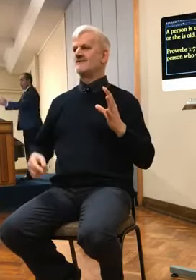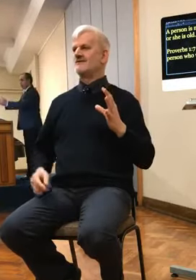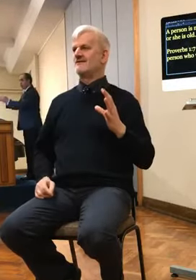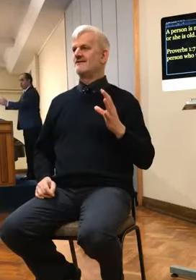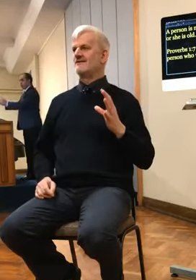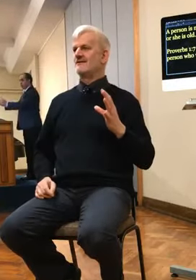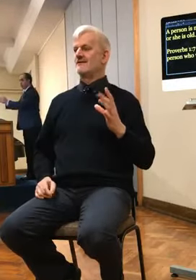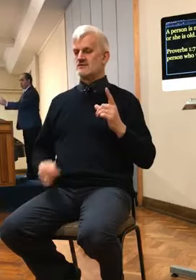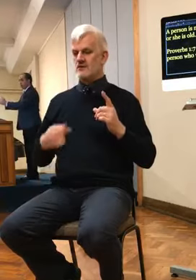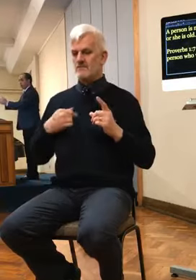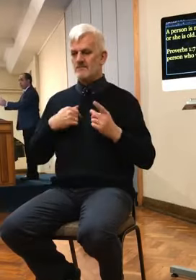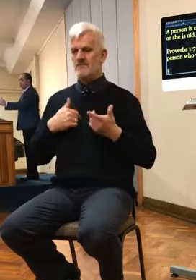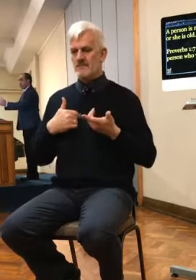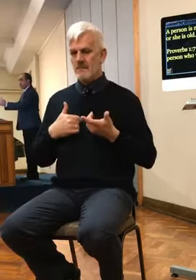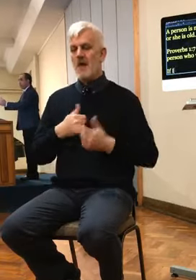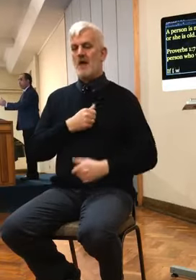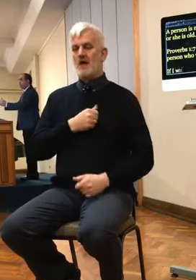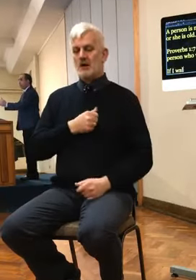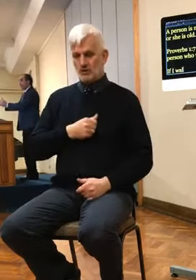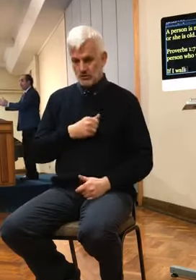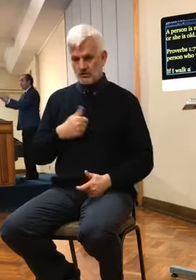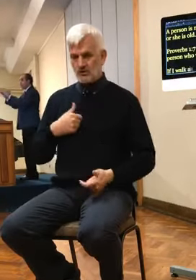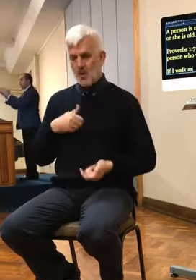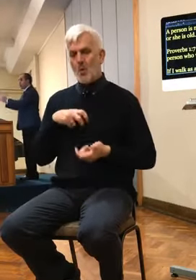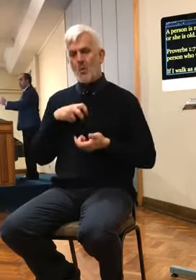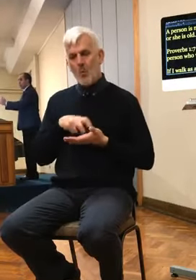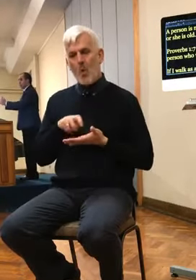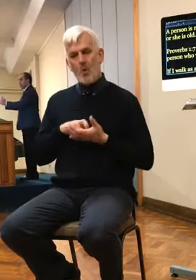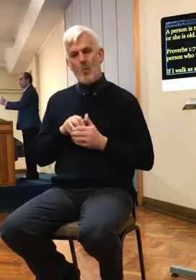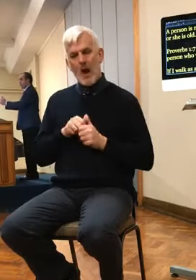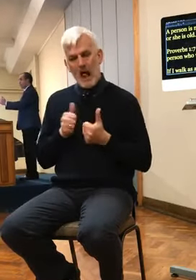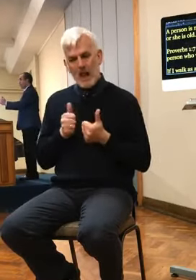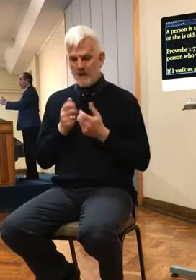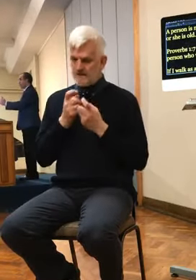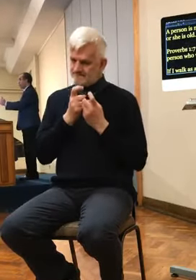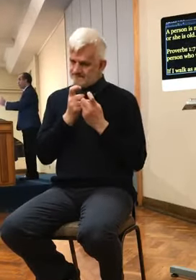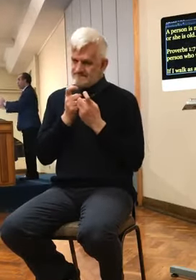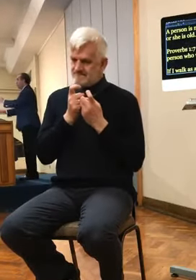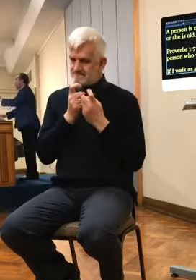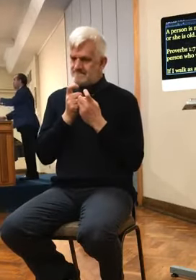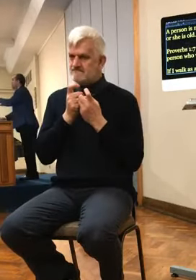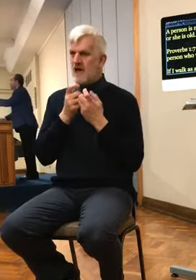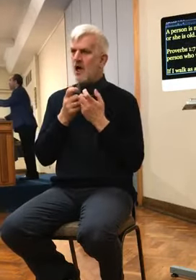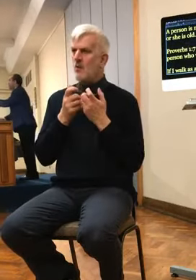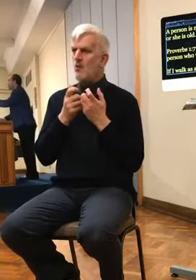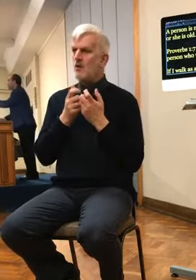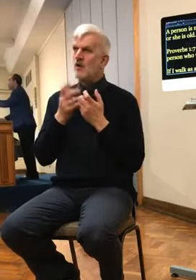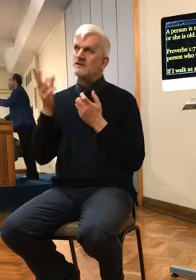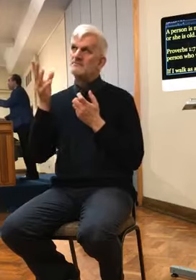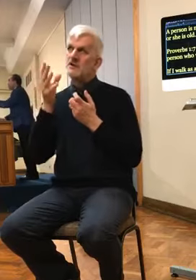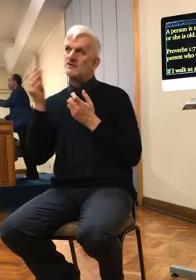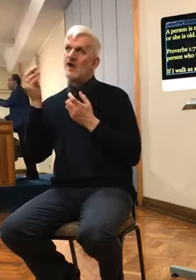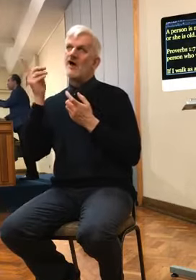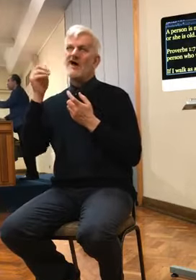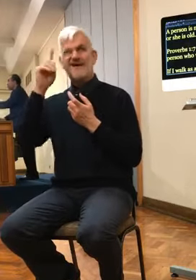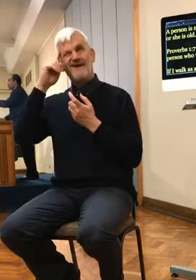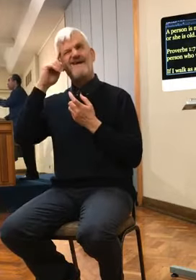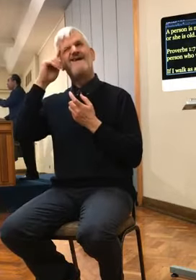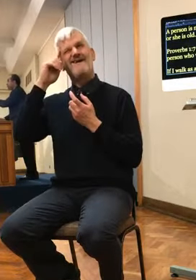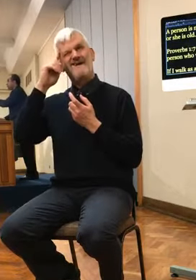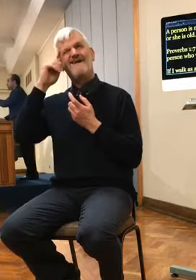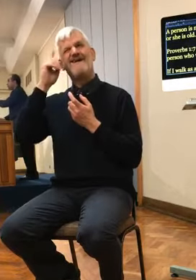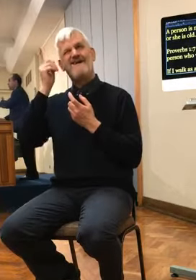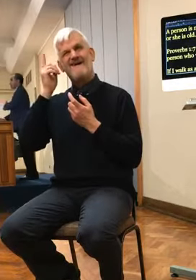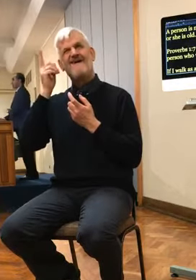with knowledge applied spiritually, and that knowledge applied spiritually now makes you also to take into account